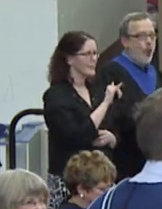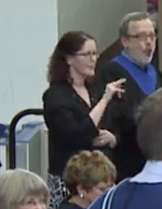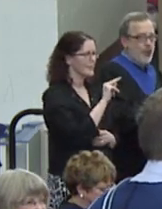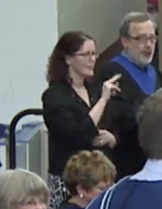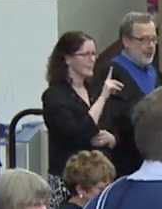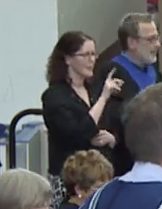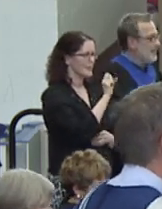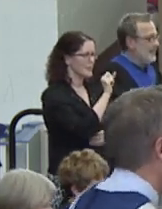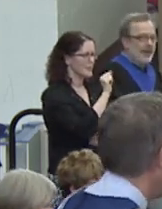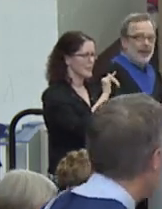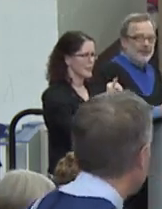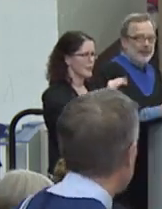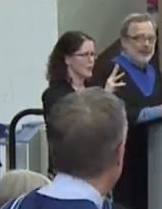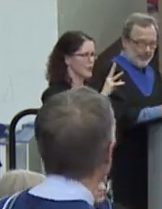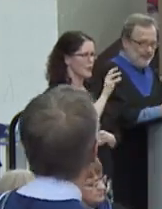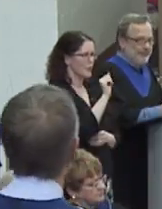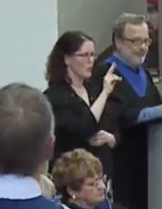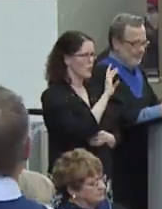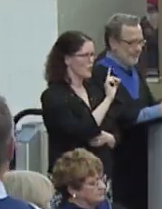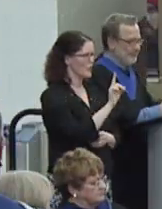Lindsay Ward.